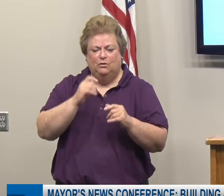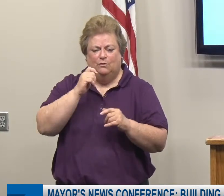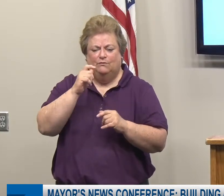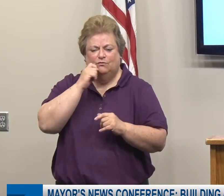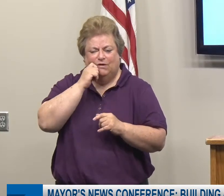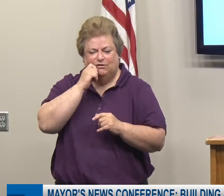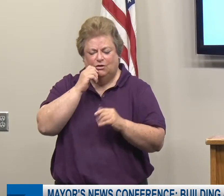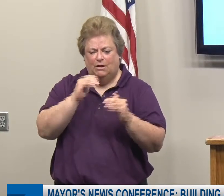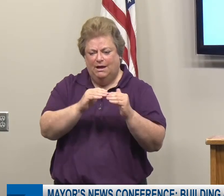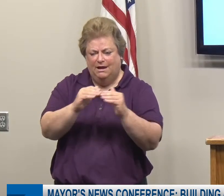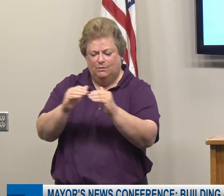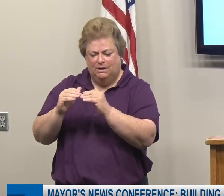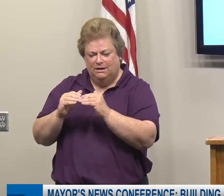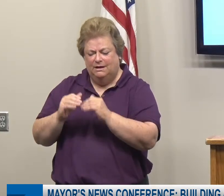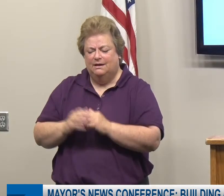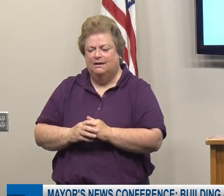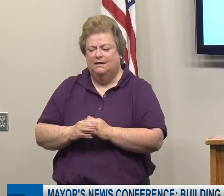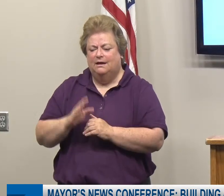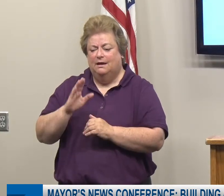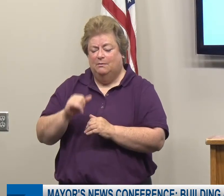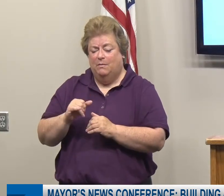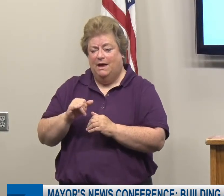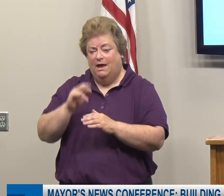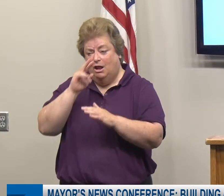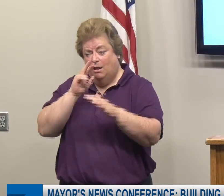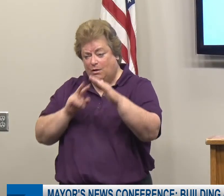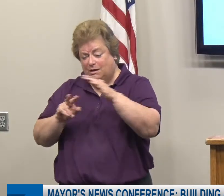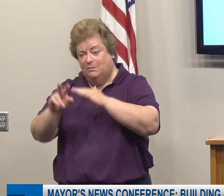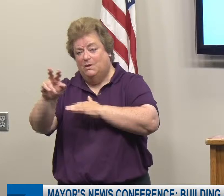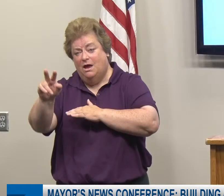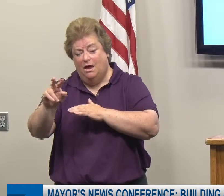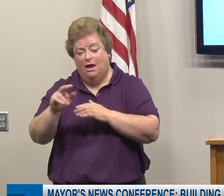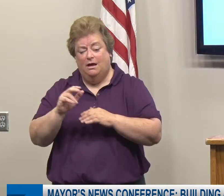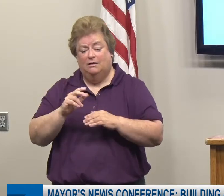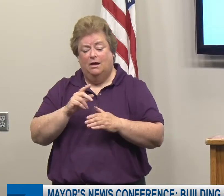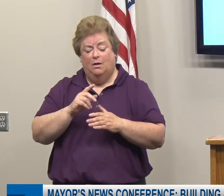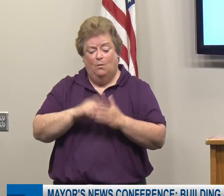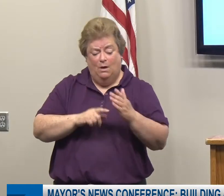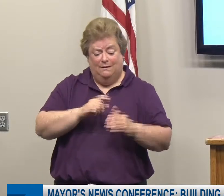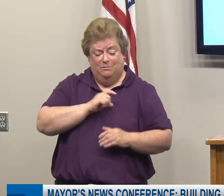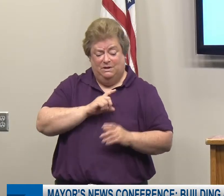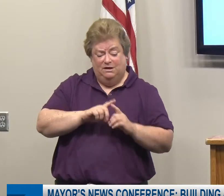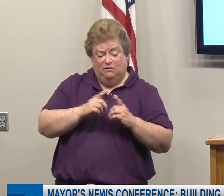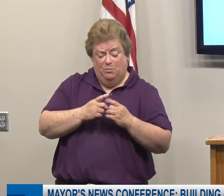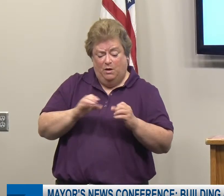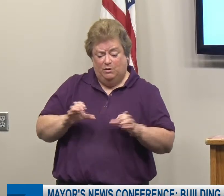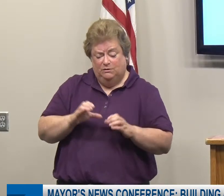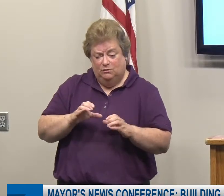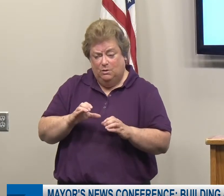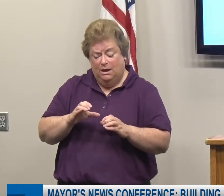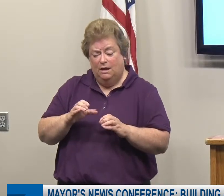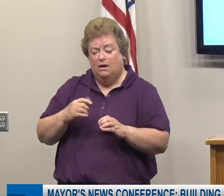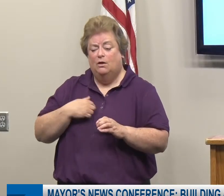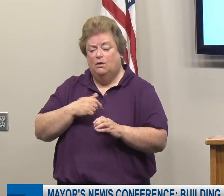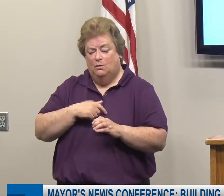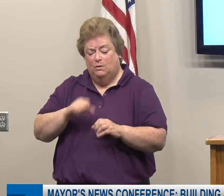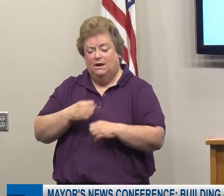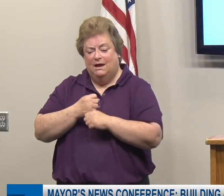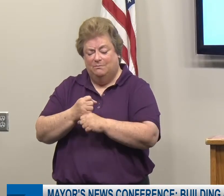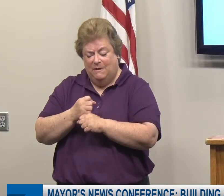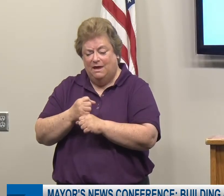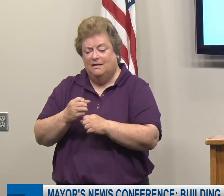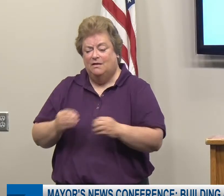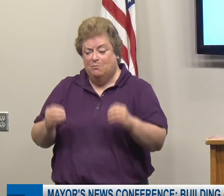do. By broadening our gaze beyond the work of our police department, we can make the most of this pivotal moment